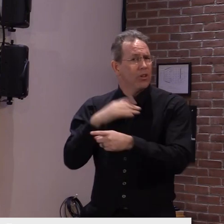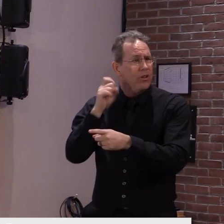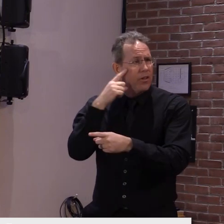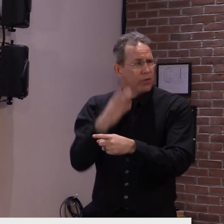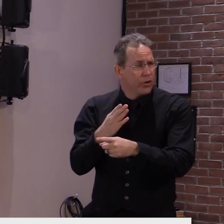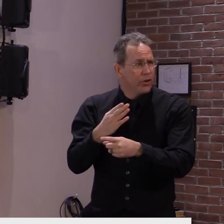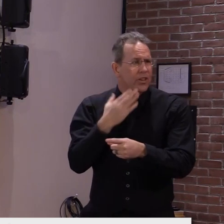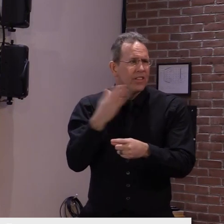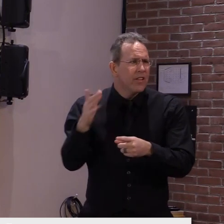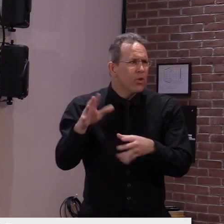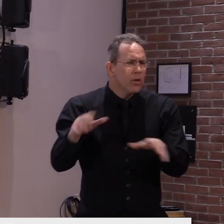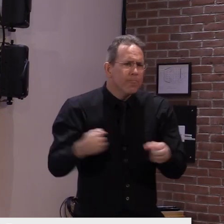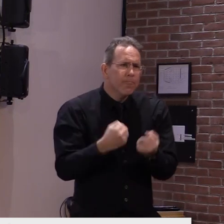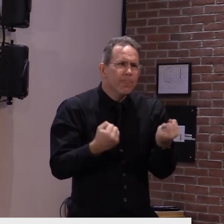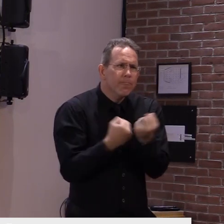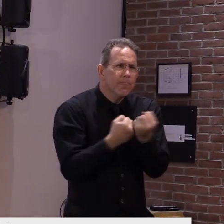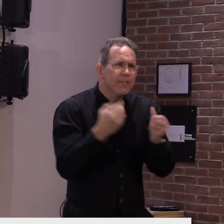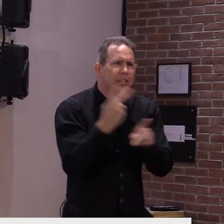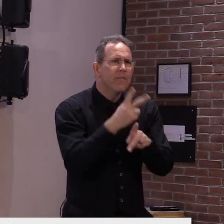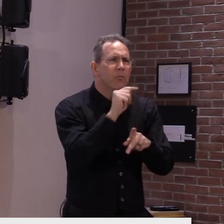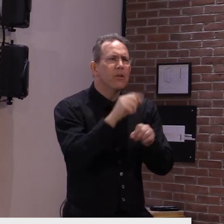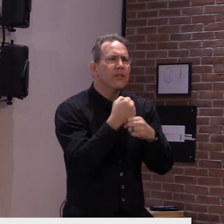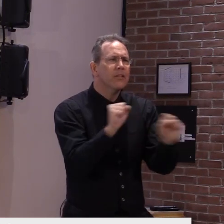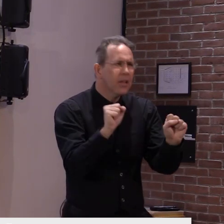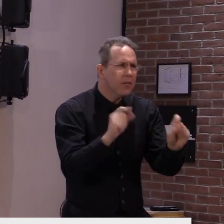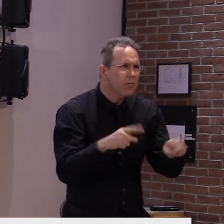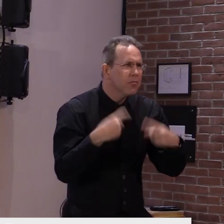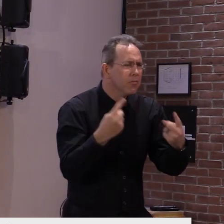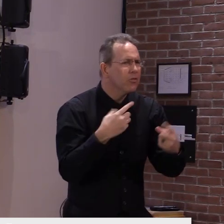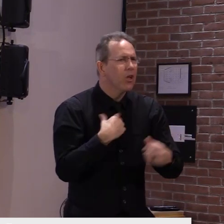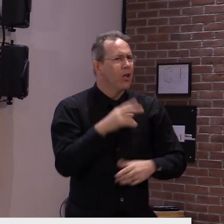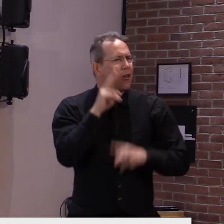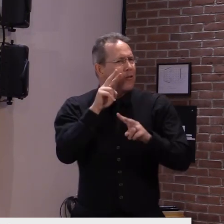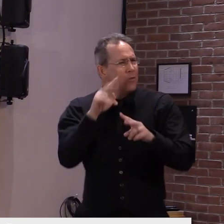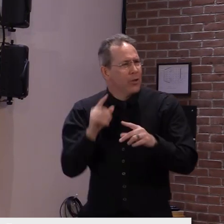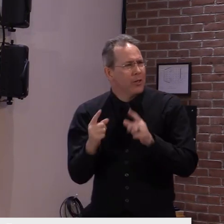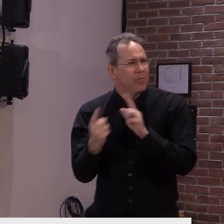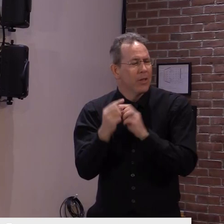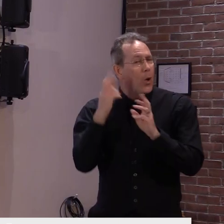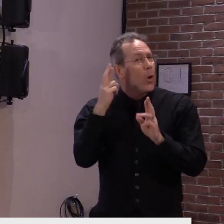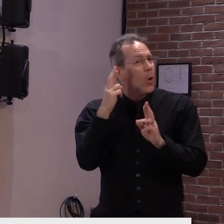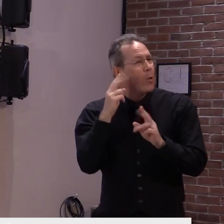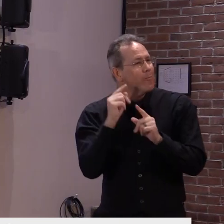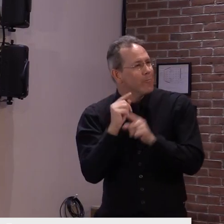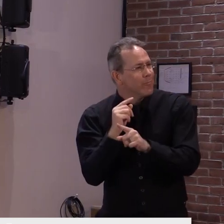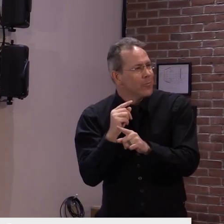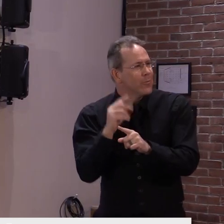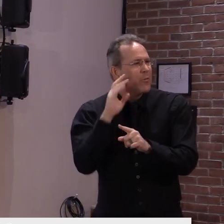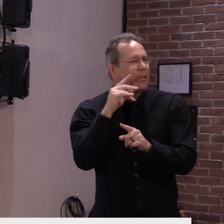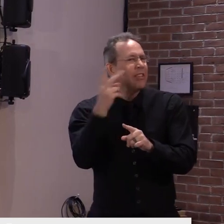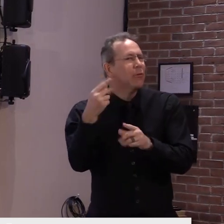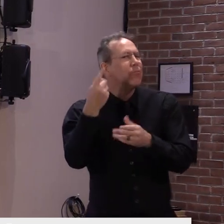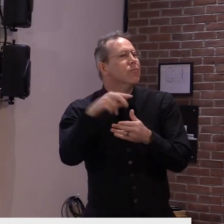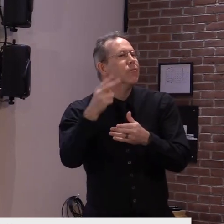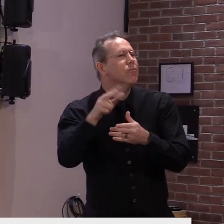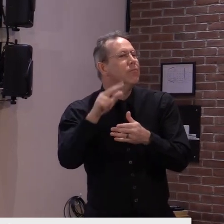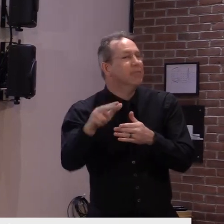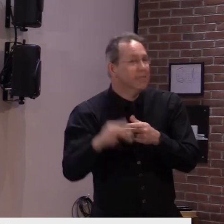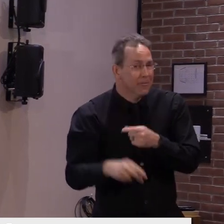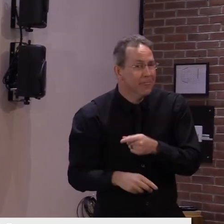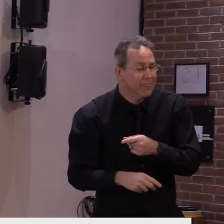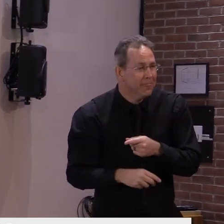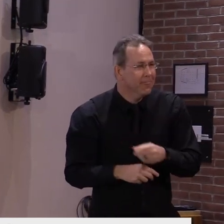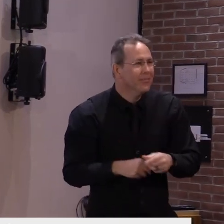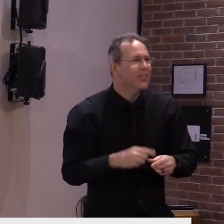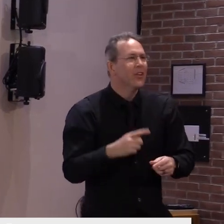safe, and I look forward to seeing you there maybe in a couple weeks. Well, thank you very much, Senator Leahy, for coming on